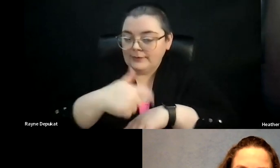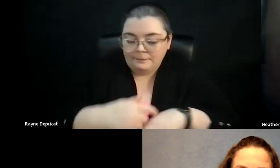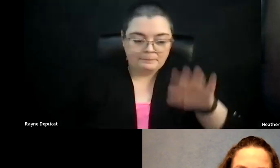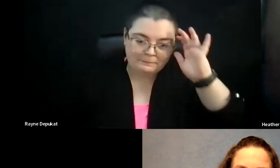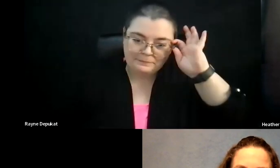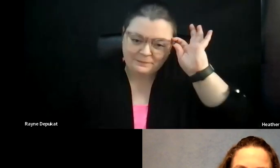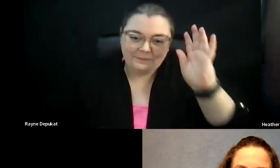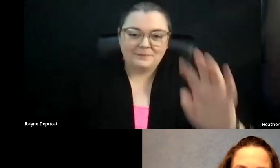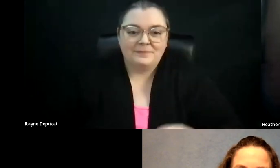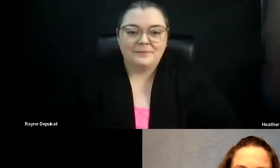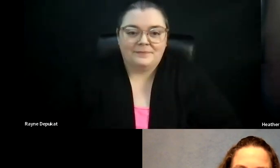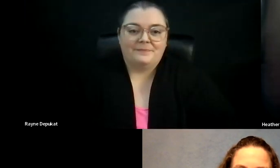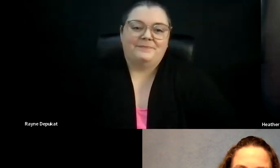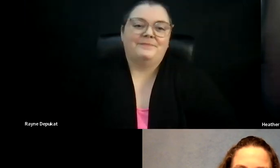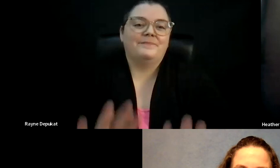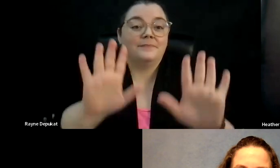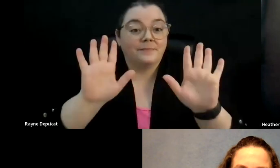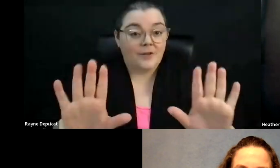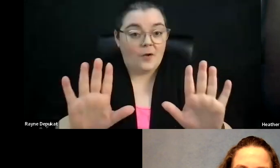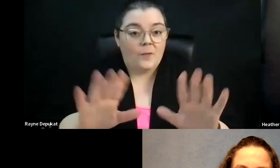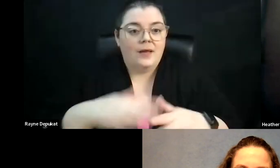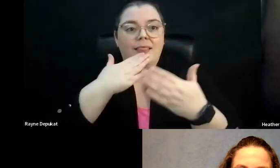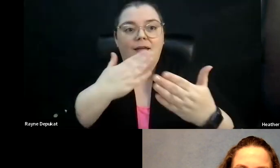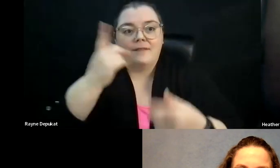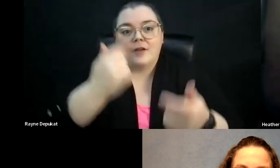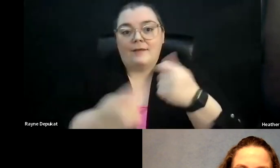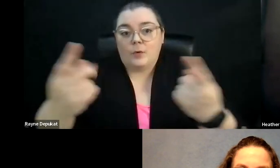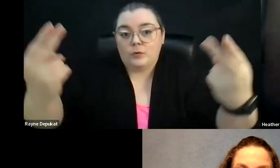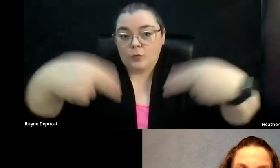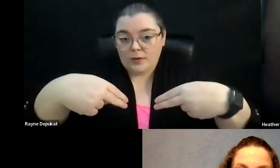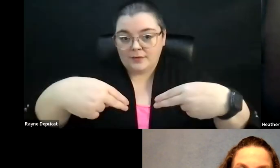We have 3 minutes over time. So thank you